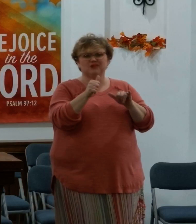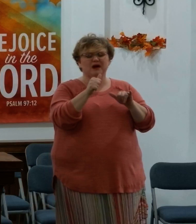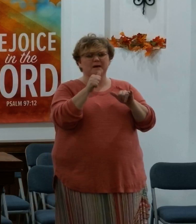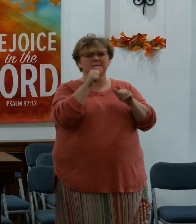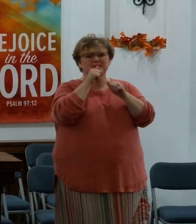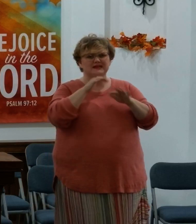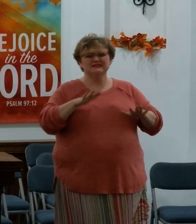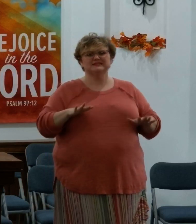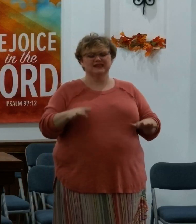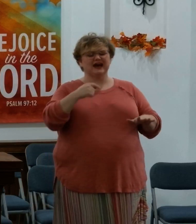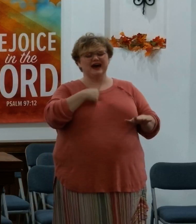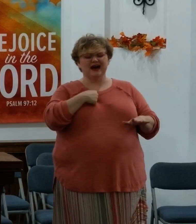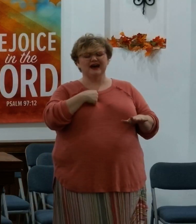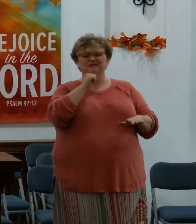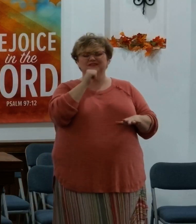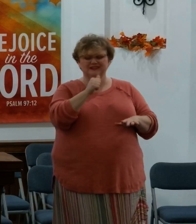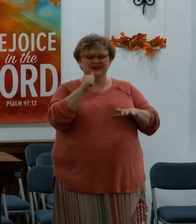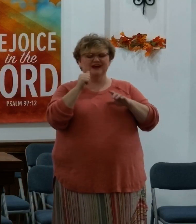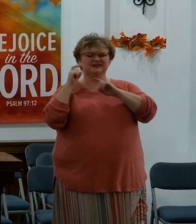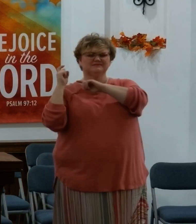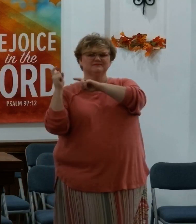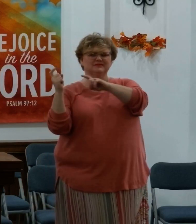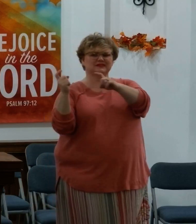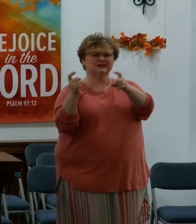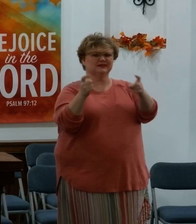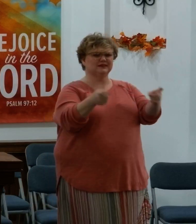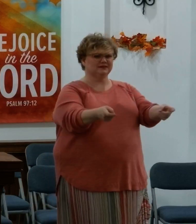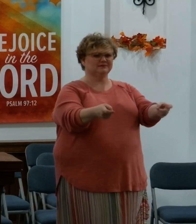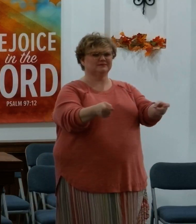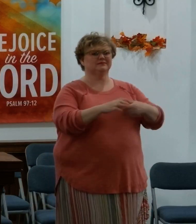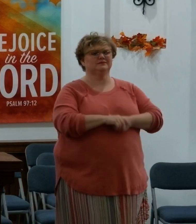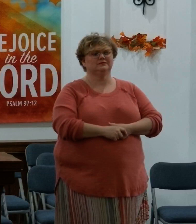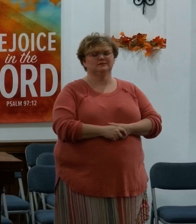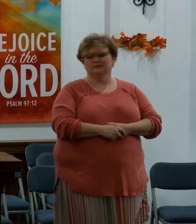blessing, I will not pour out on